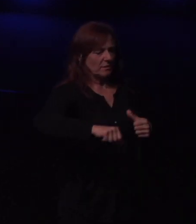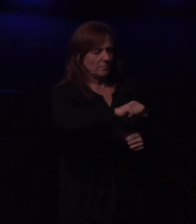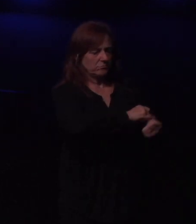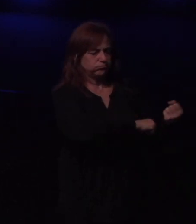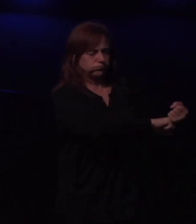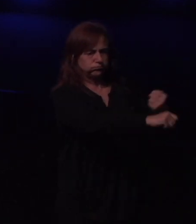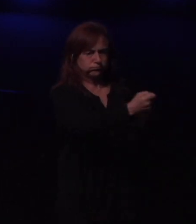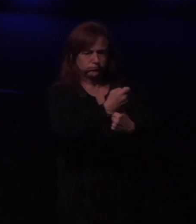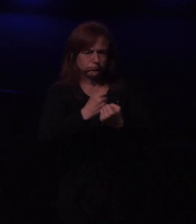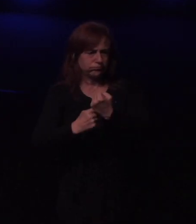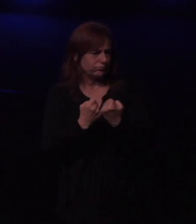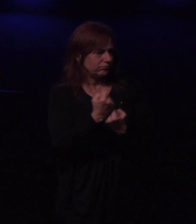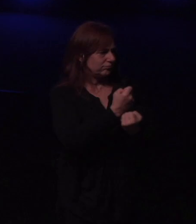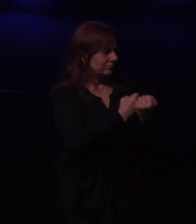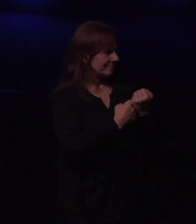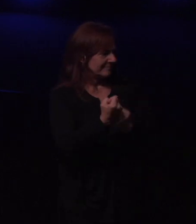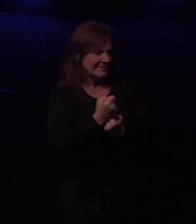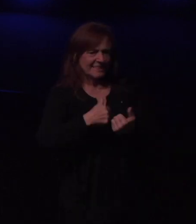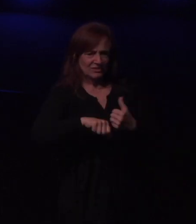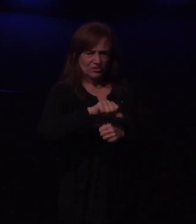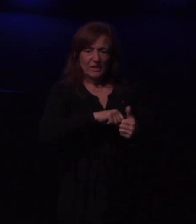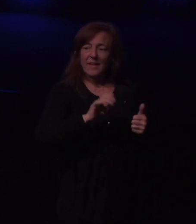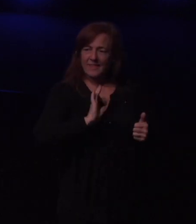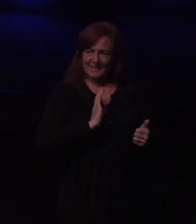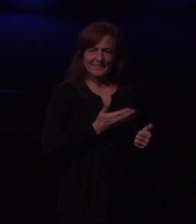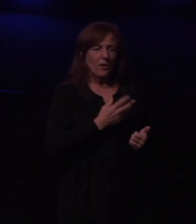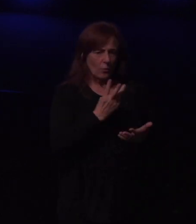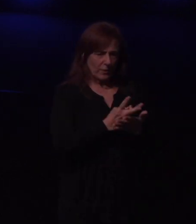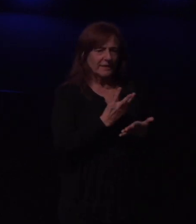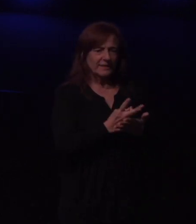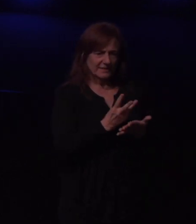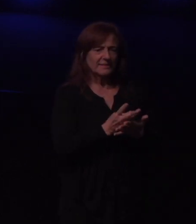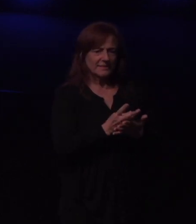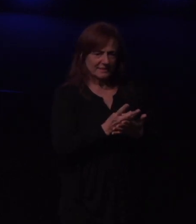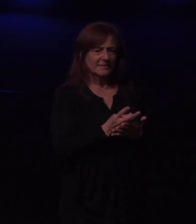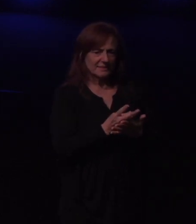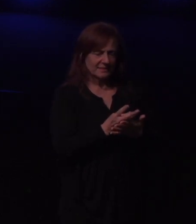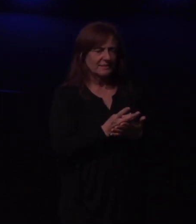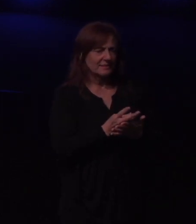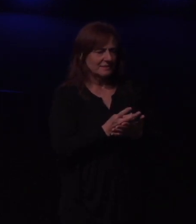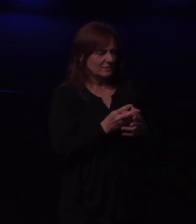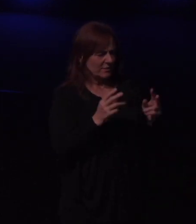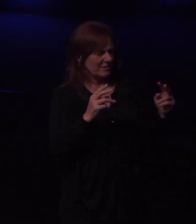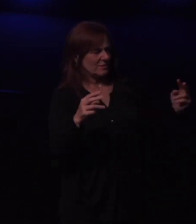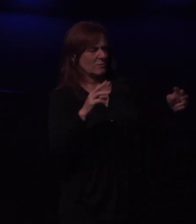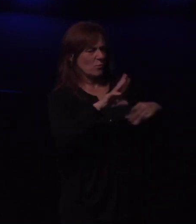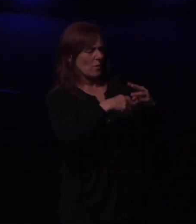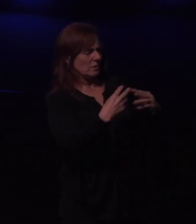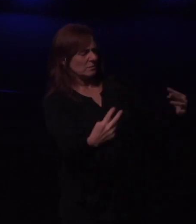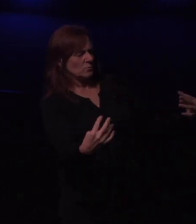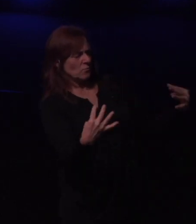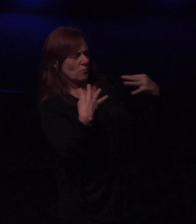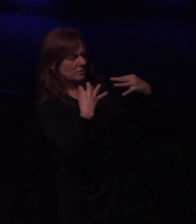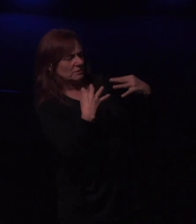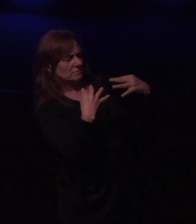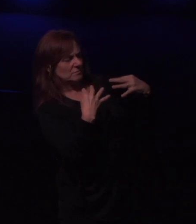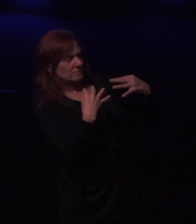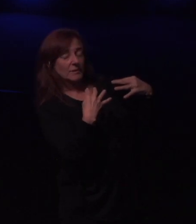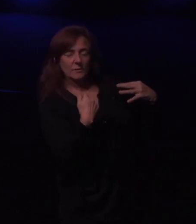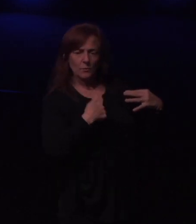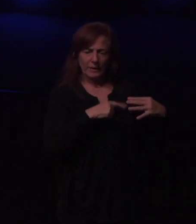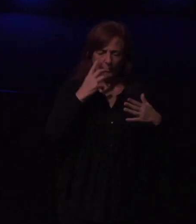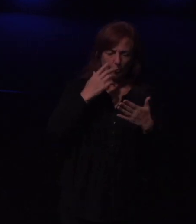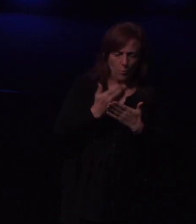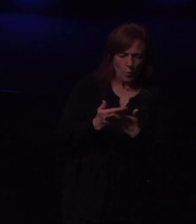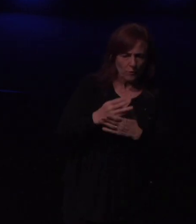that for each other. And that's our witness to a watching world. That's how we prove